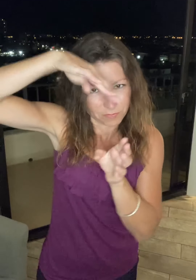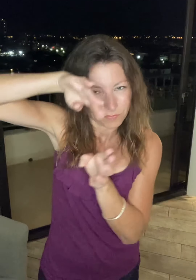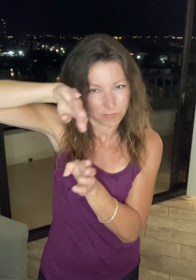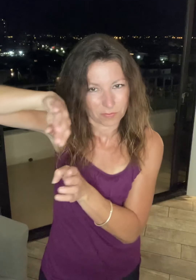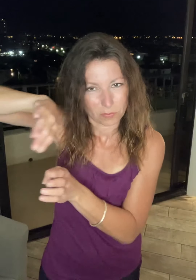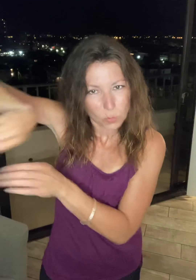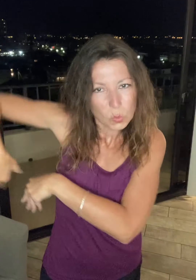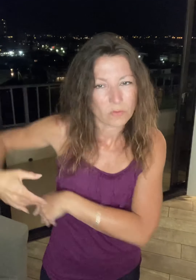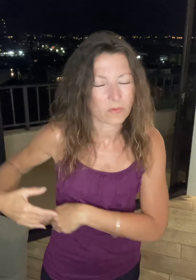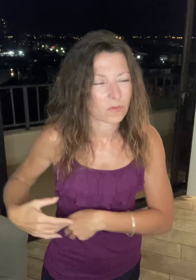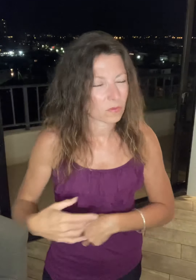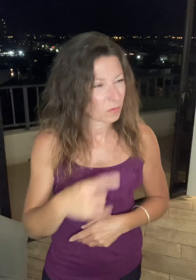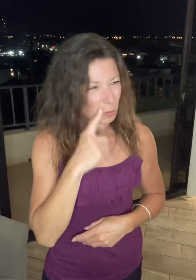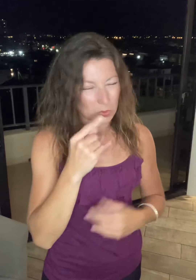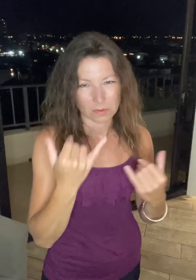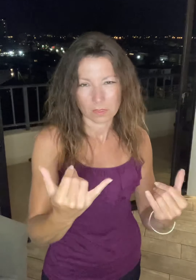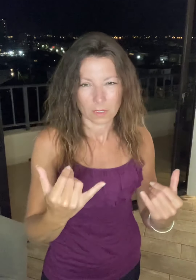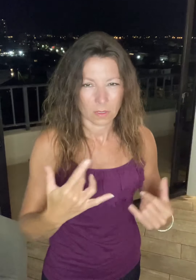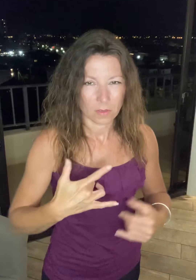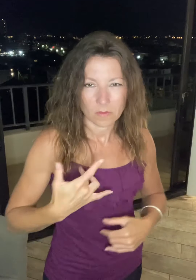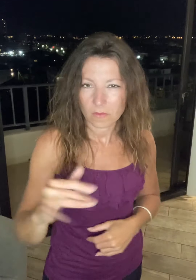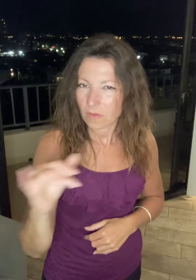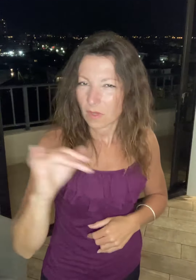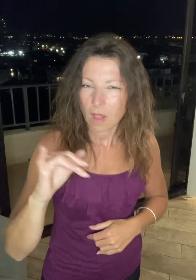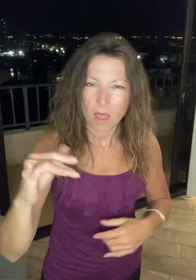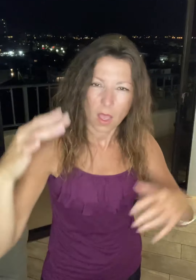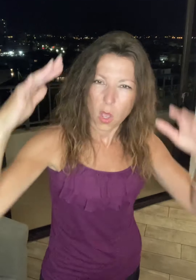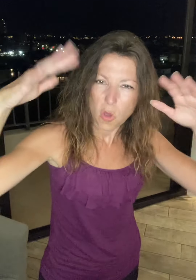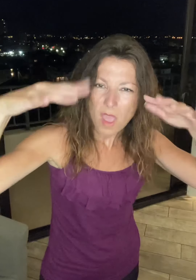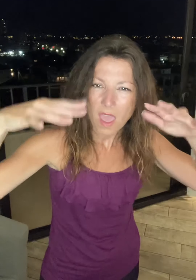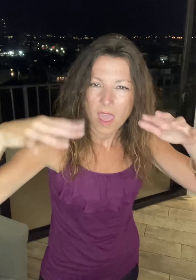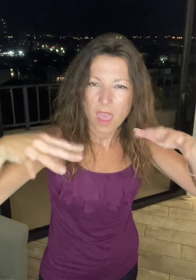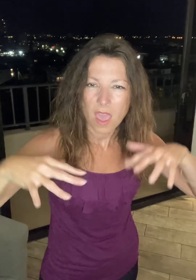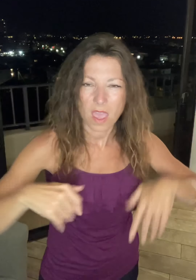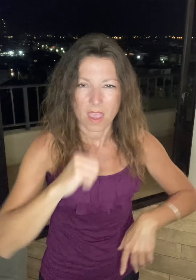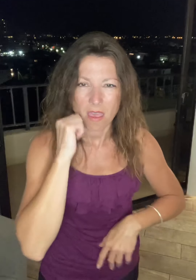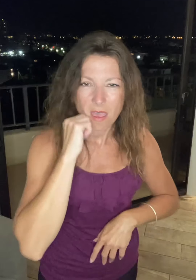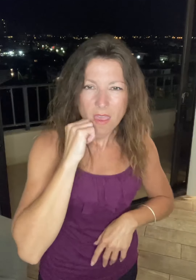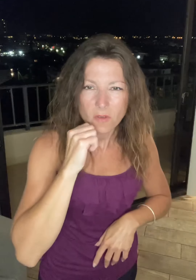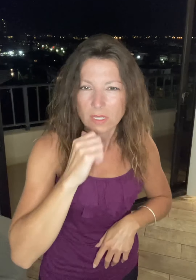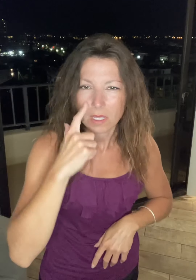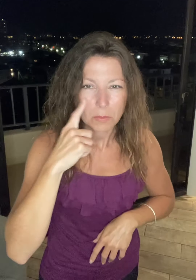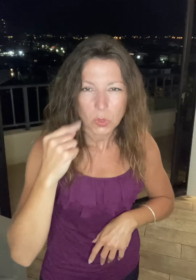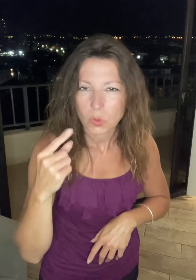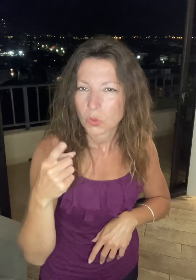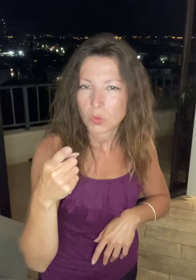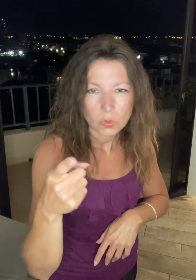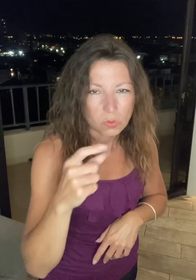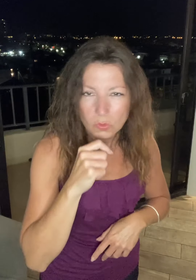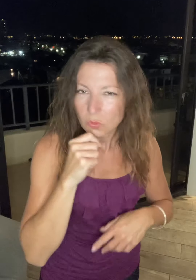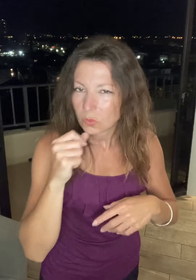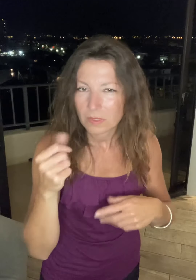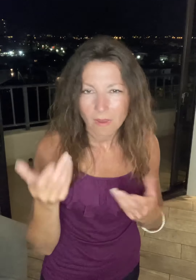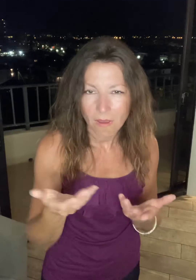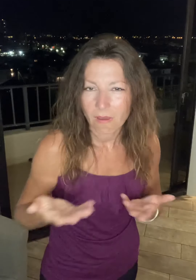baby, baby. Sometimes I wish that I could see you on my day, baby,